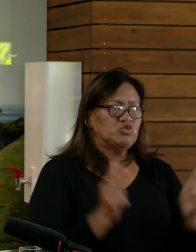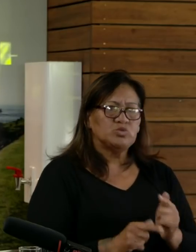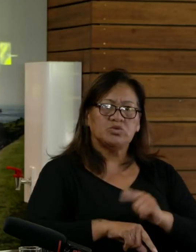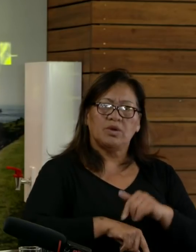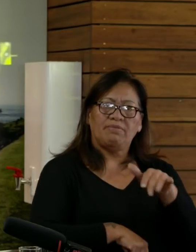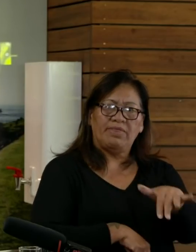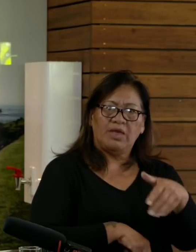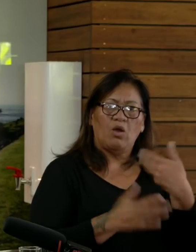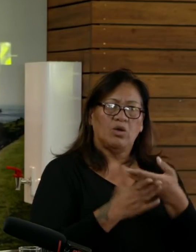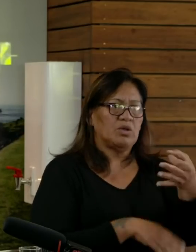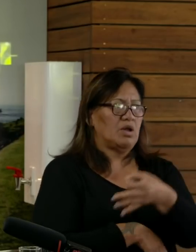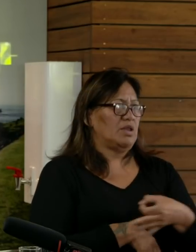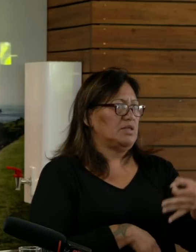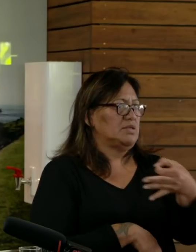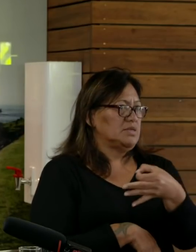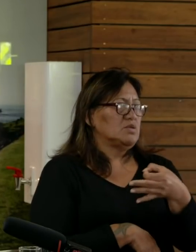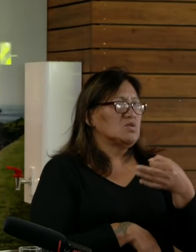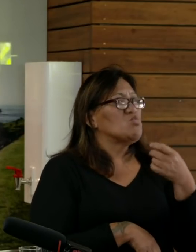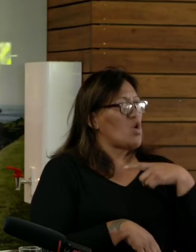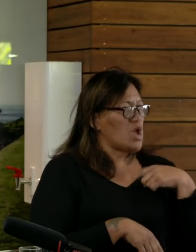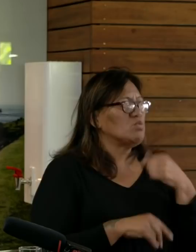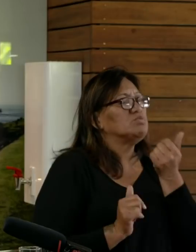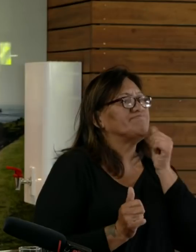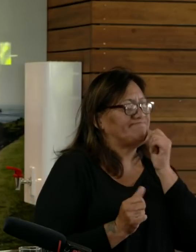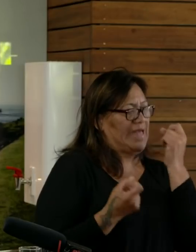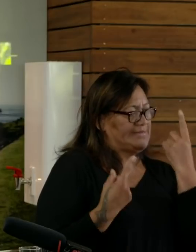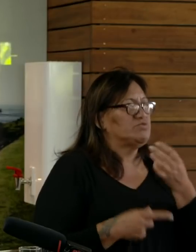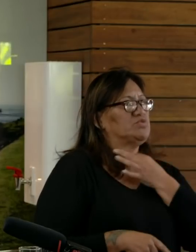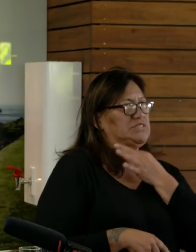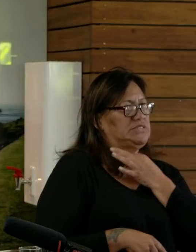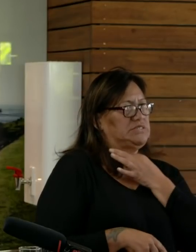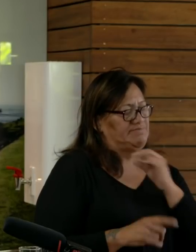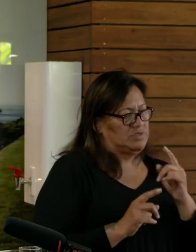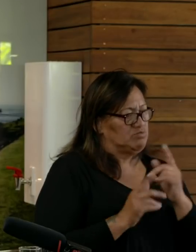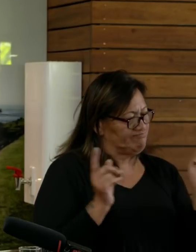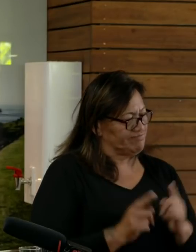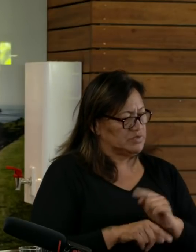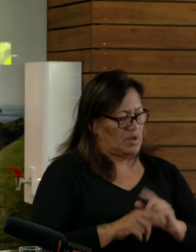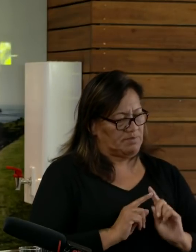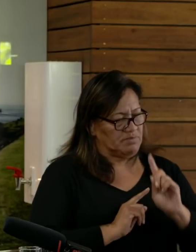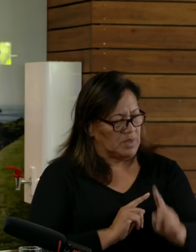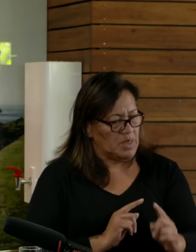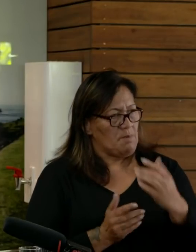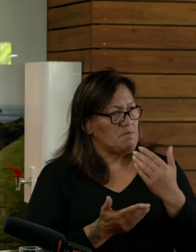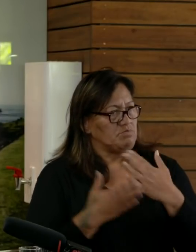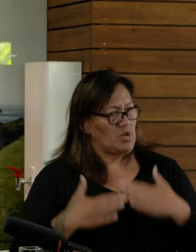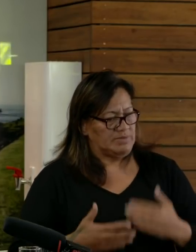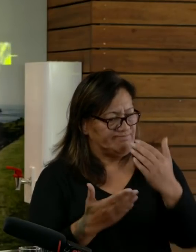island due to the assessed risks in carrying out this operation.